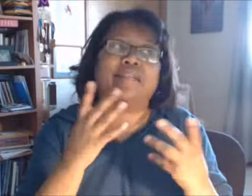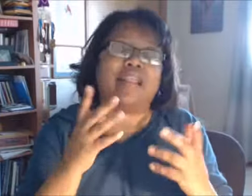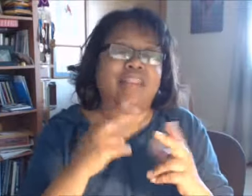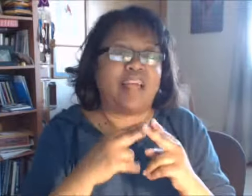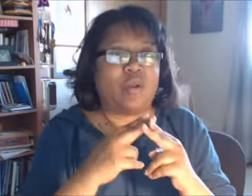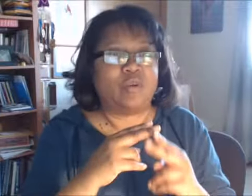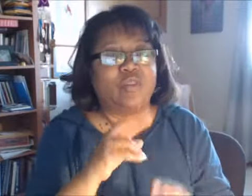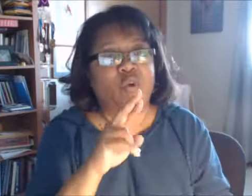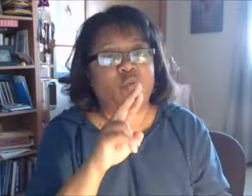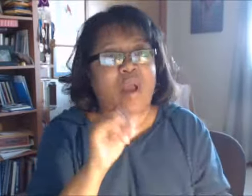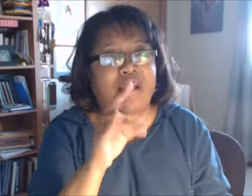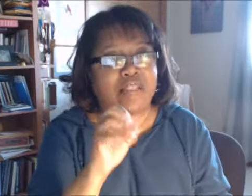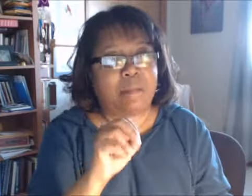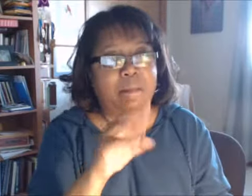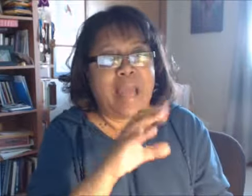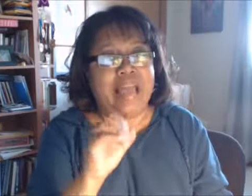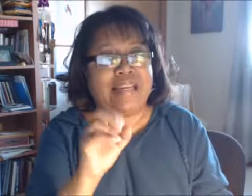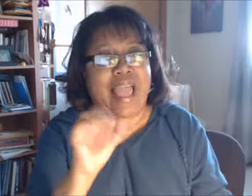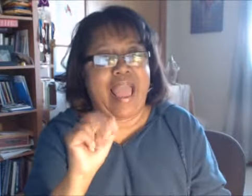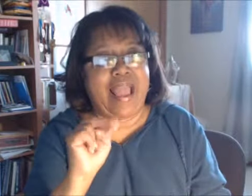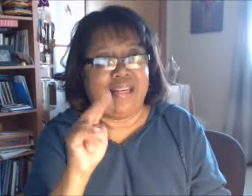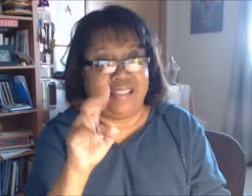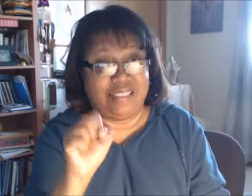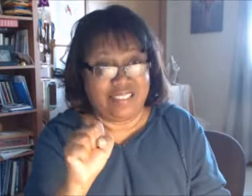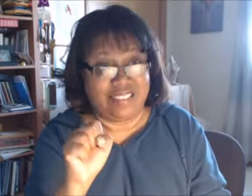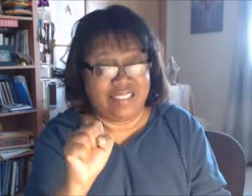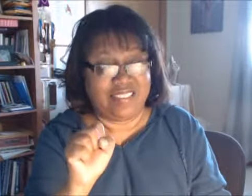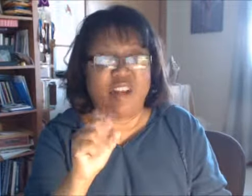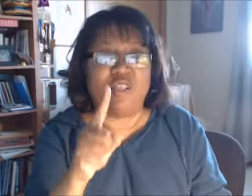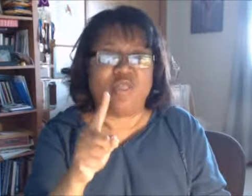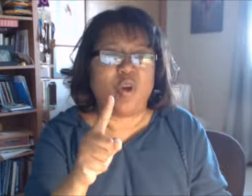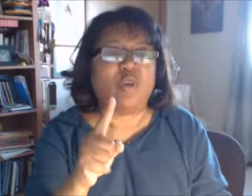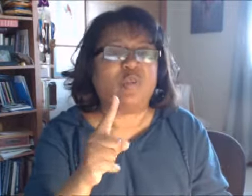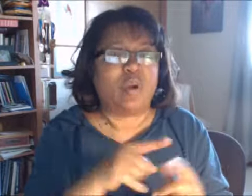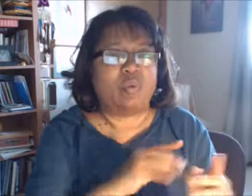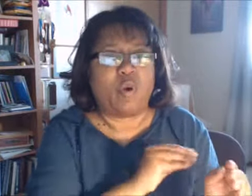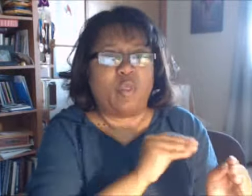the rectum and anus collectively. Material will move out of the body through the